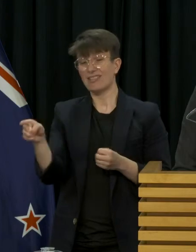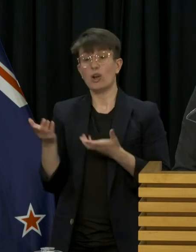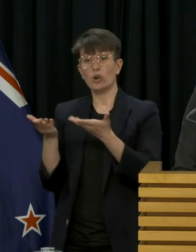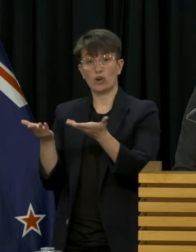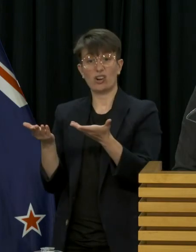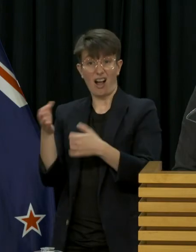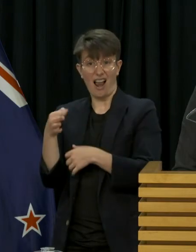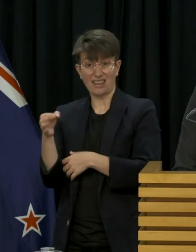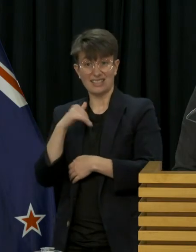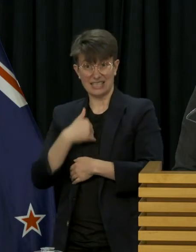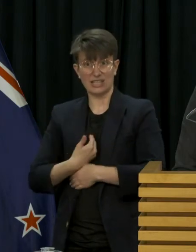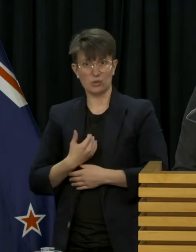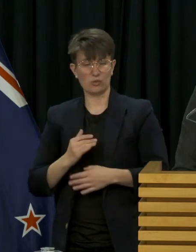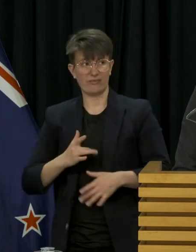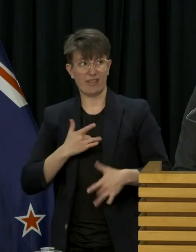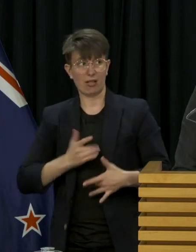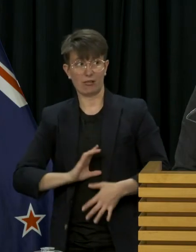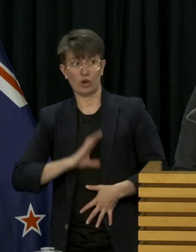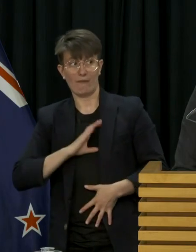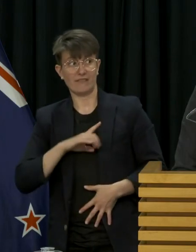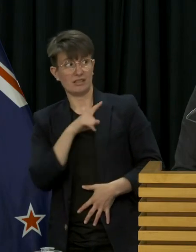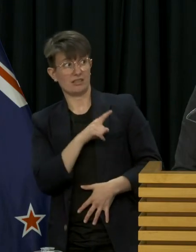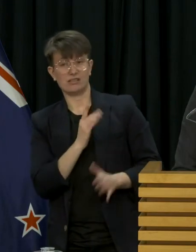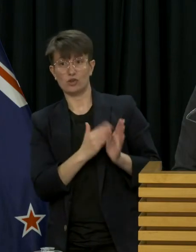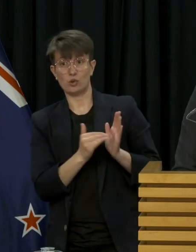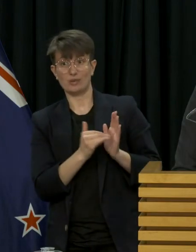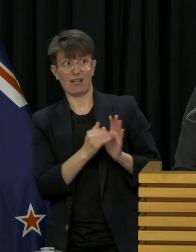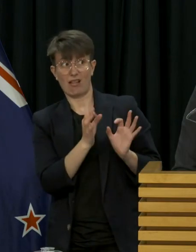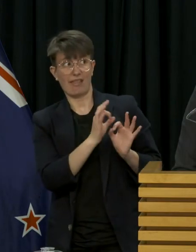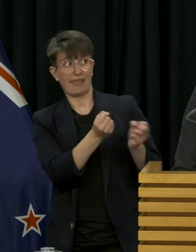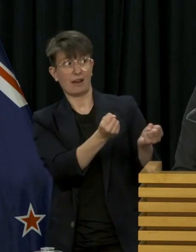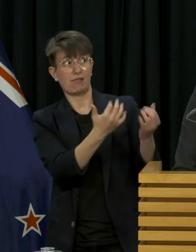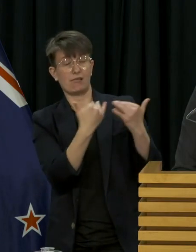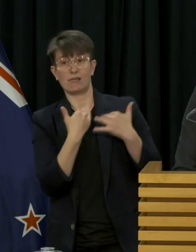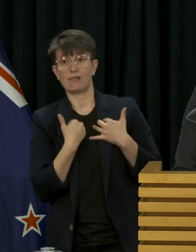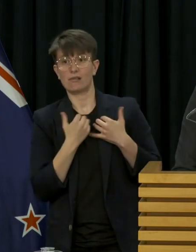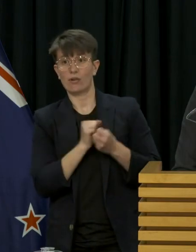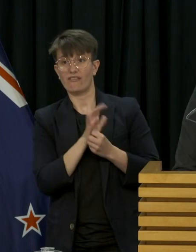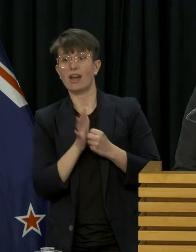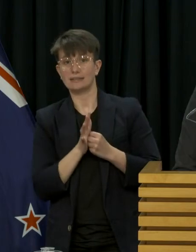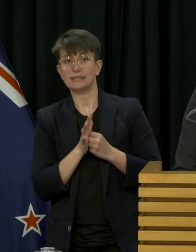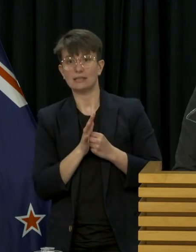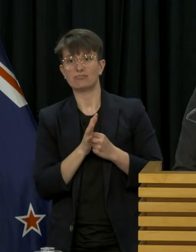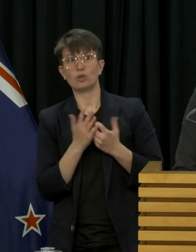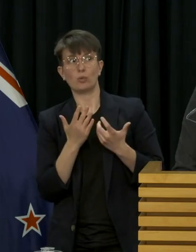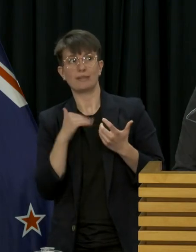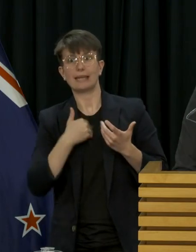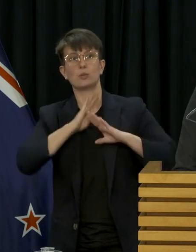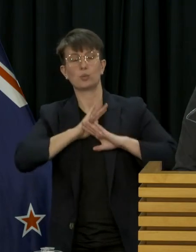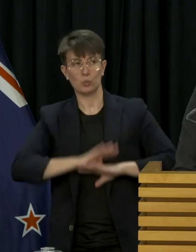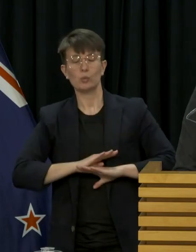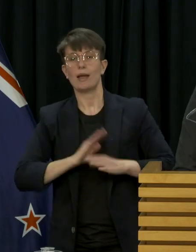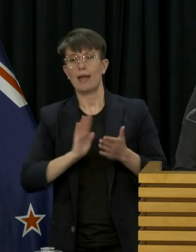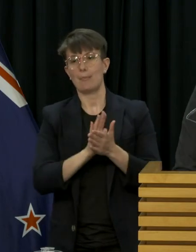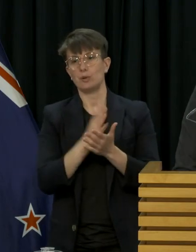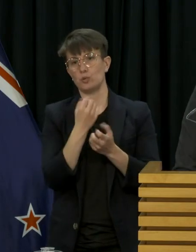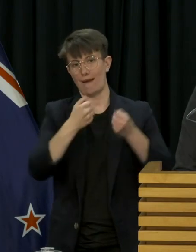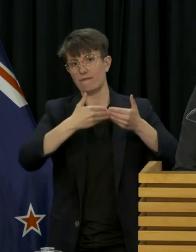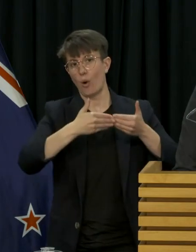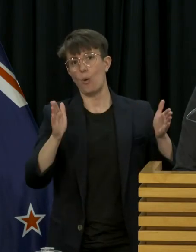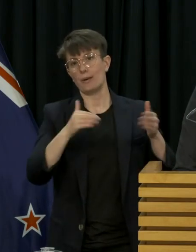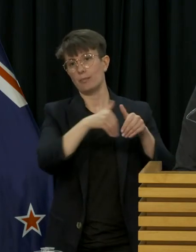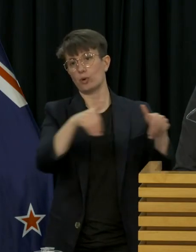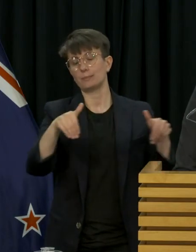confident that in that environment, they're happy to have that open border. Thursday you said that mandating mask use at level 1